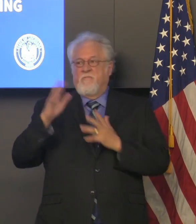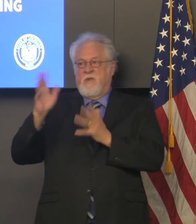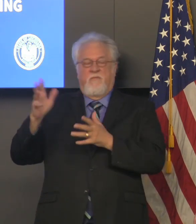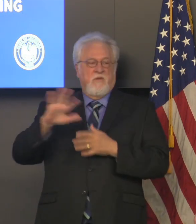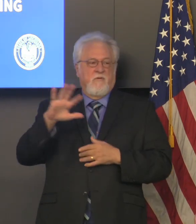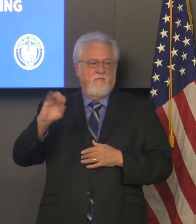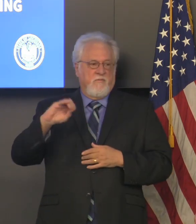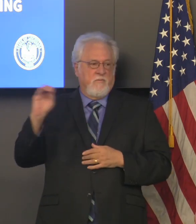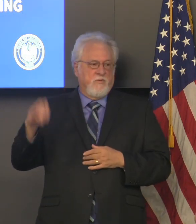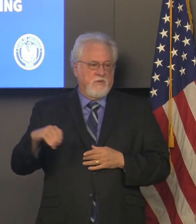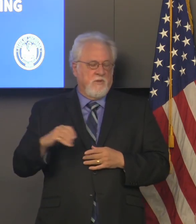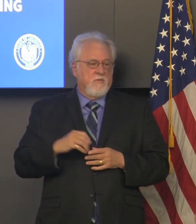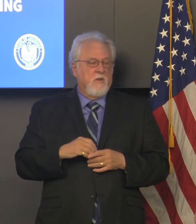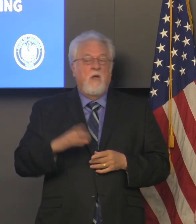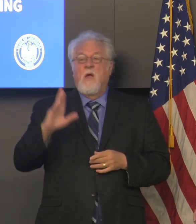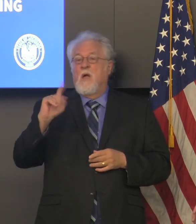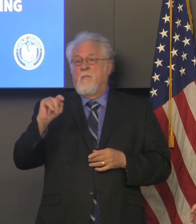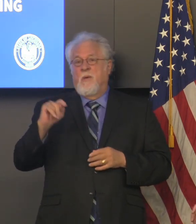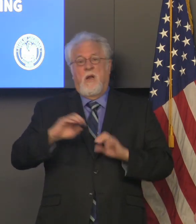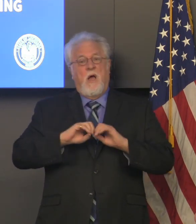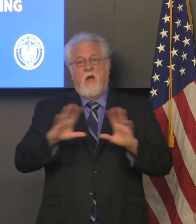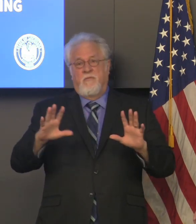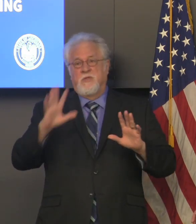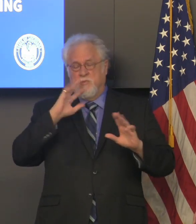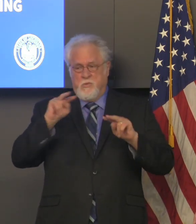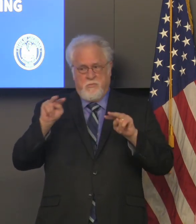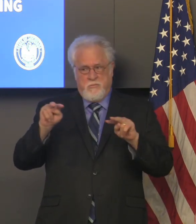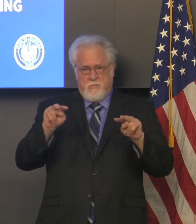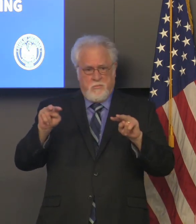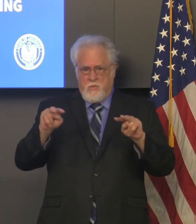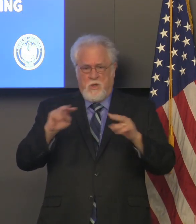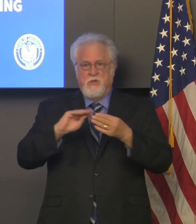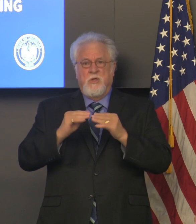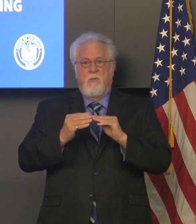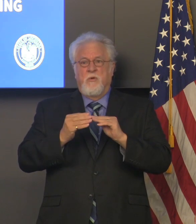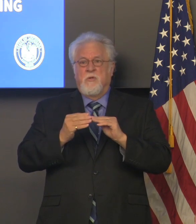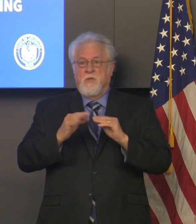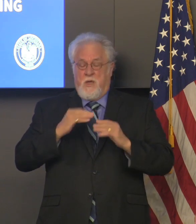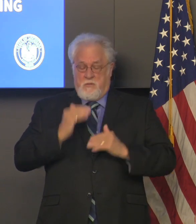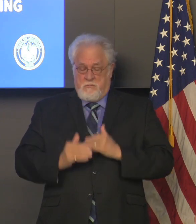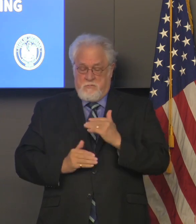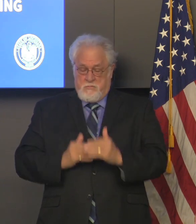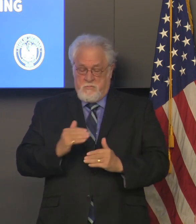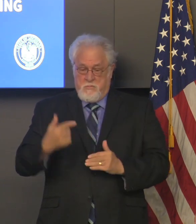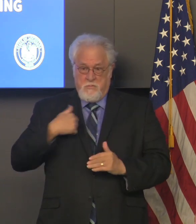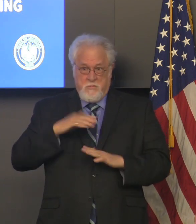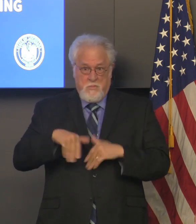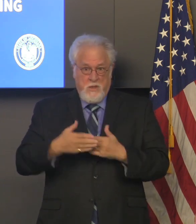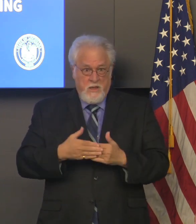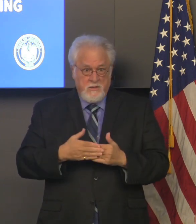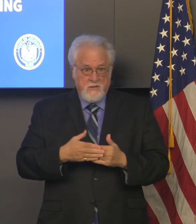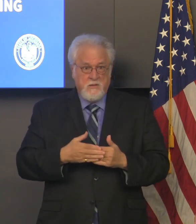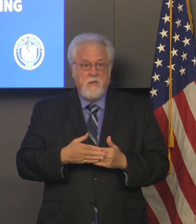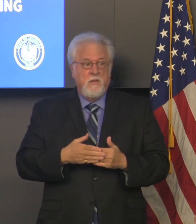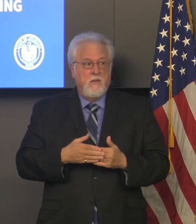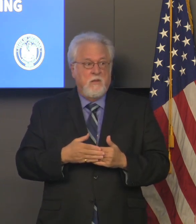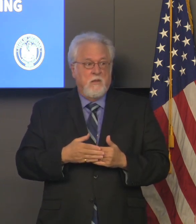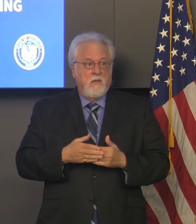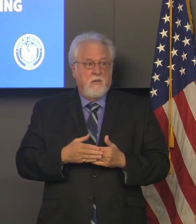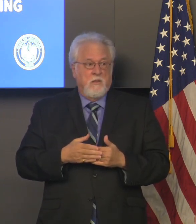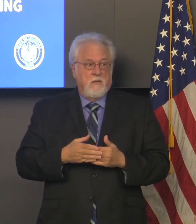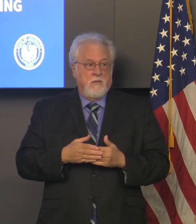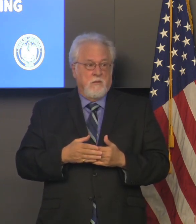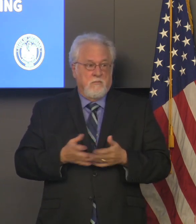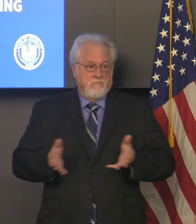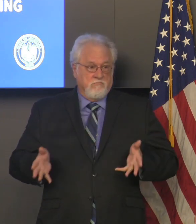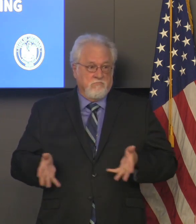at 50%. But obviously, we're going to continue to watch the numbers, and the steps we take next will be driven by those